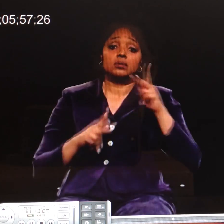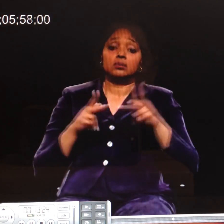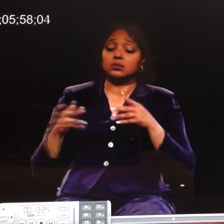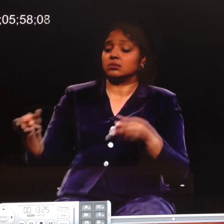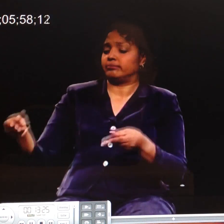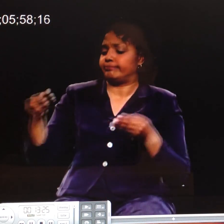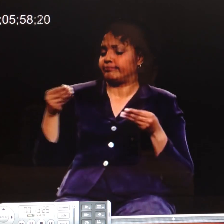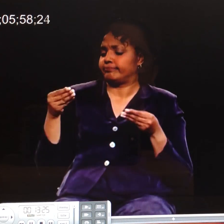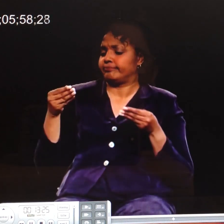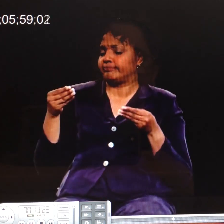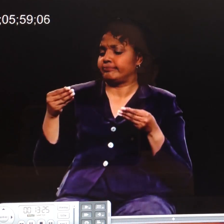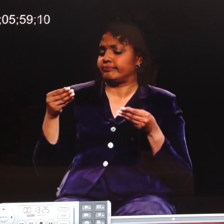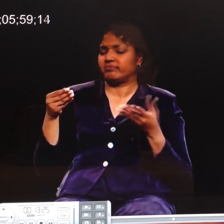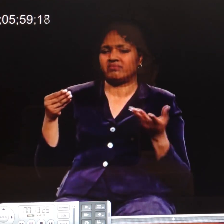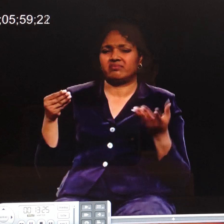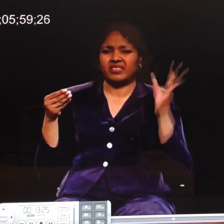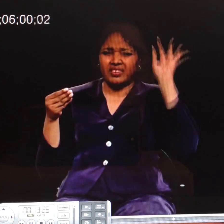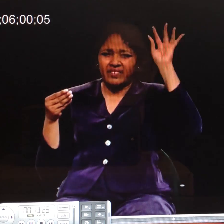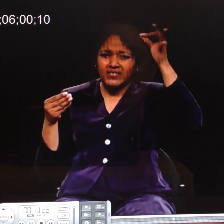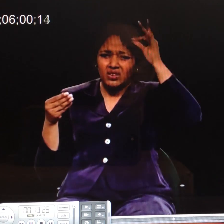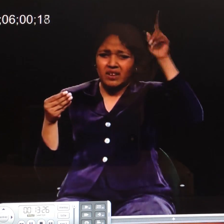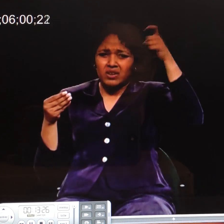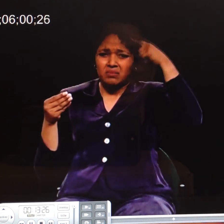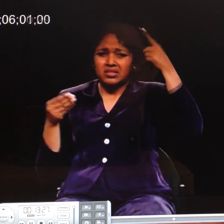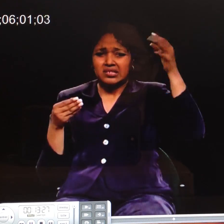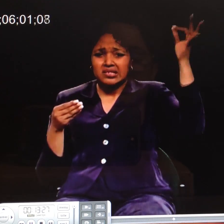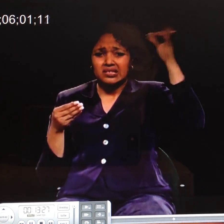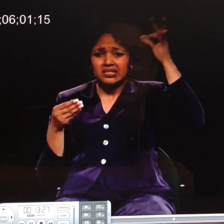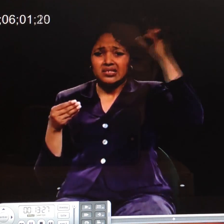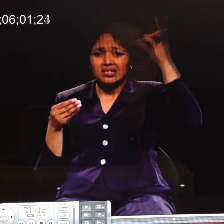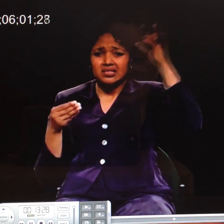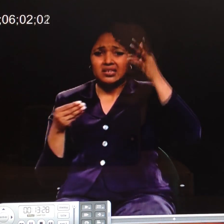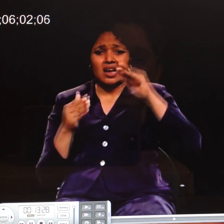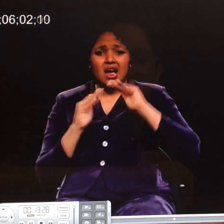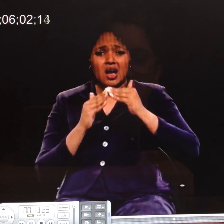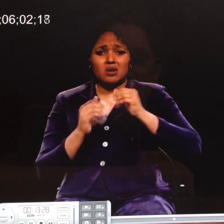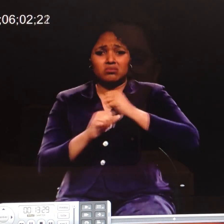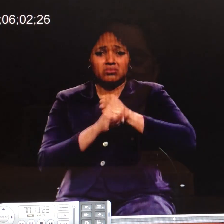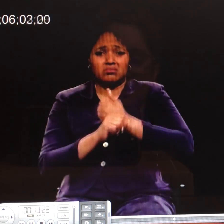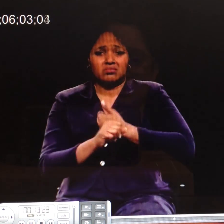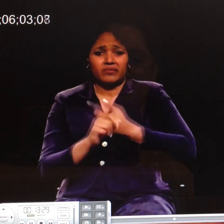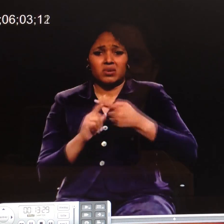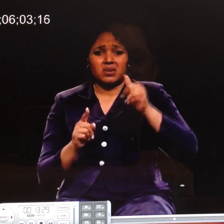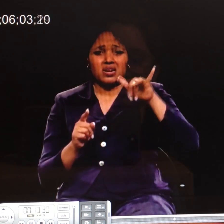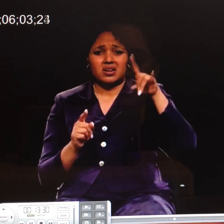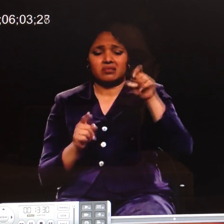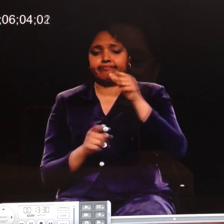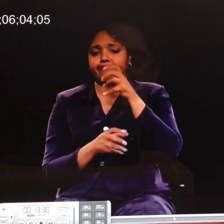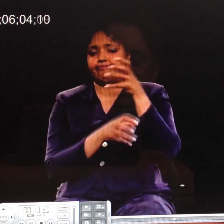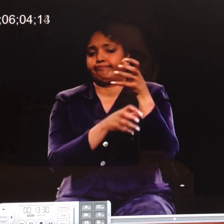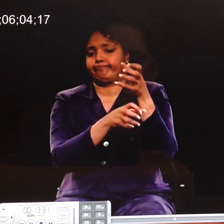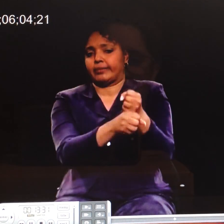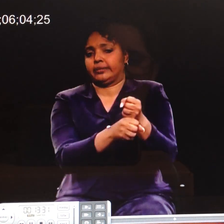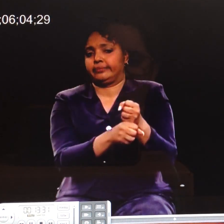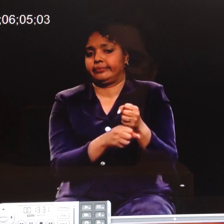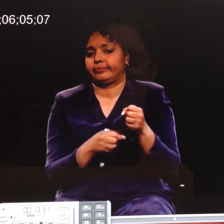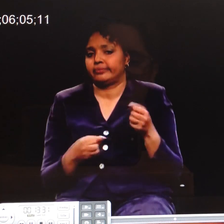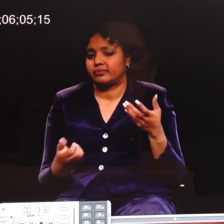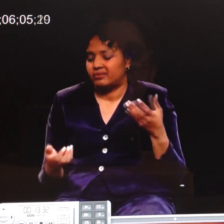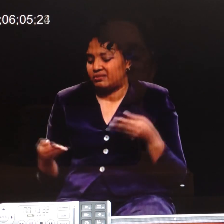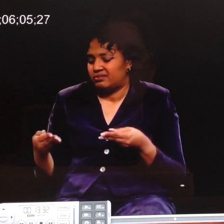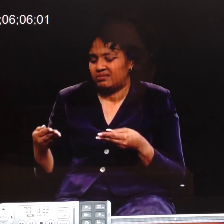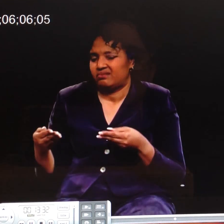this is not related to me, it's in English, I can't read it, or it's just about the gay American white people.